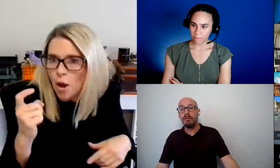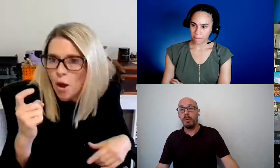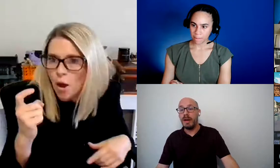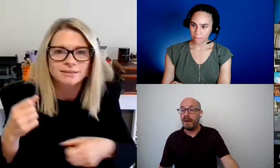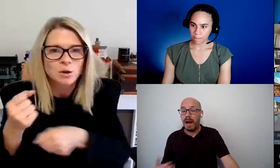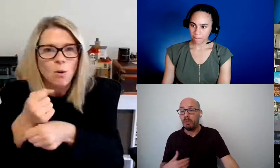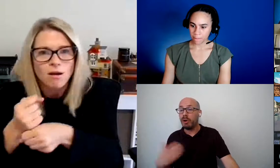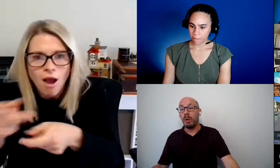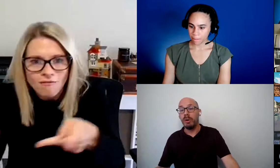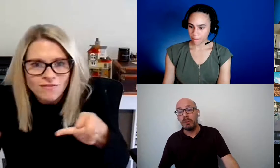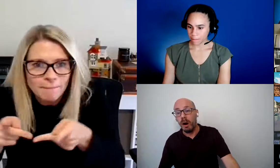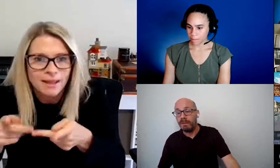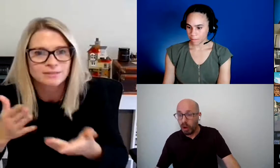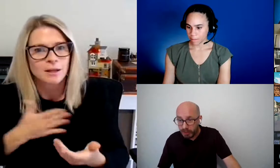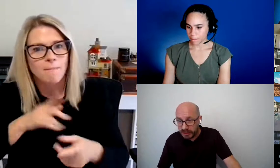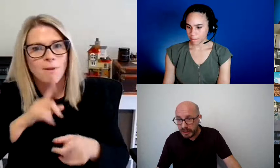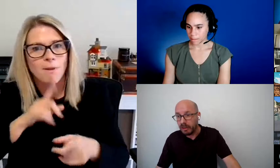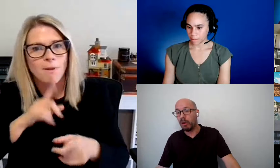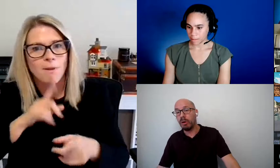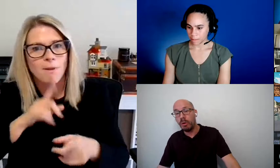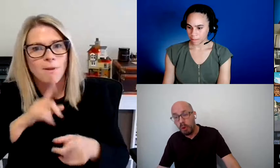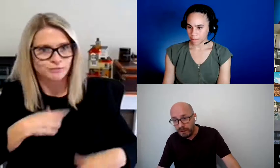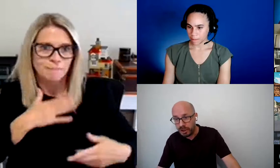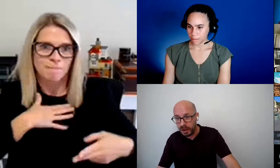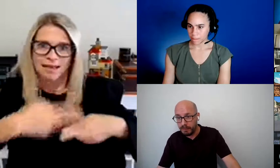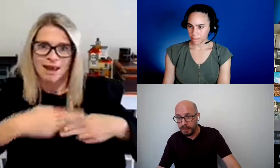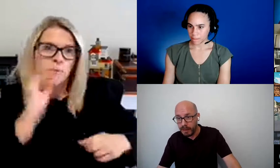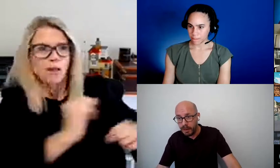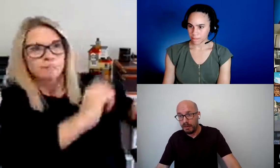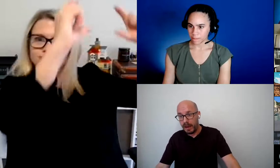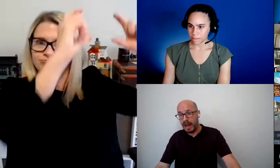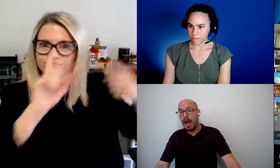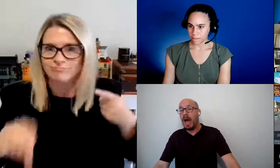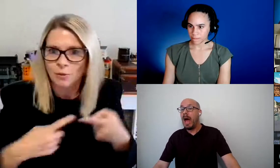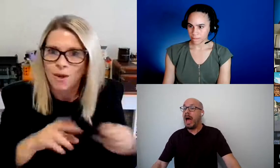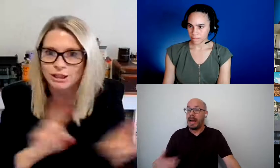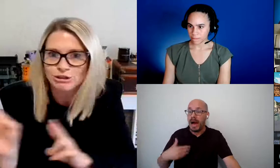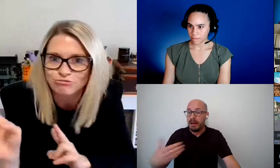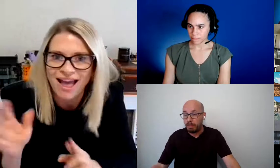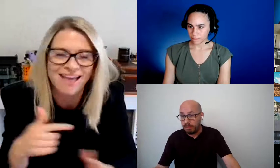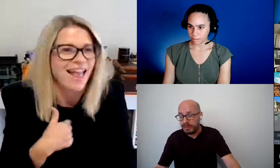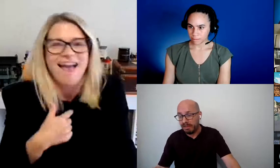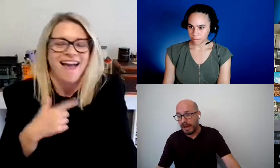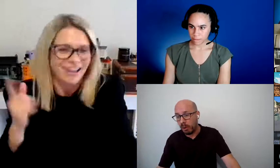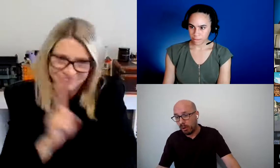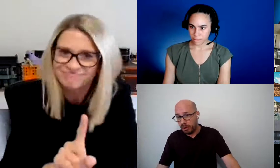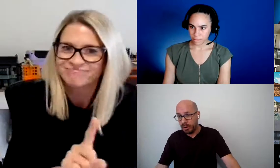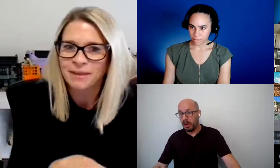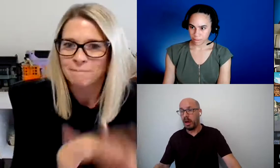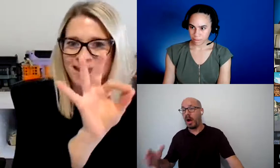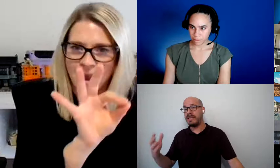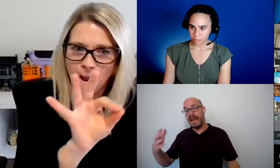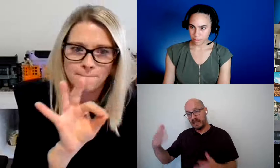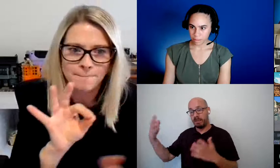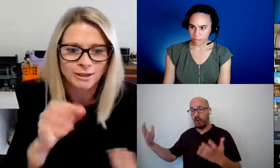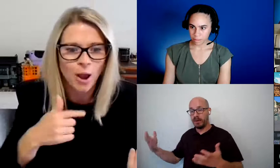So if I were to go into a pharmacy or a coffee shop, right, and I give my order, a text